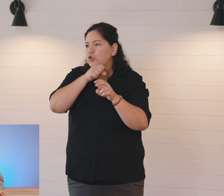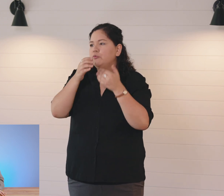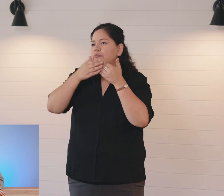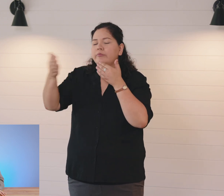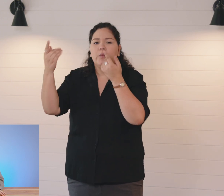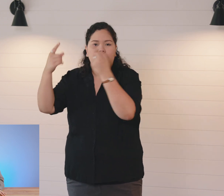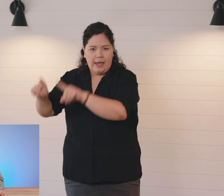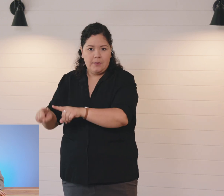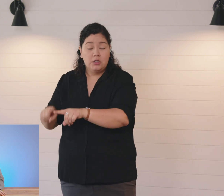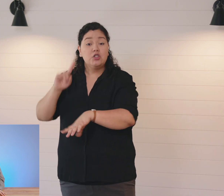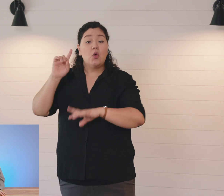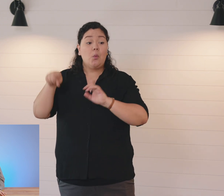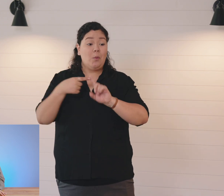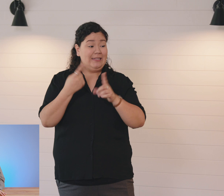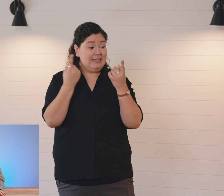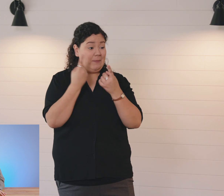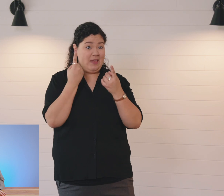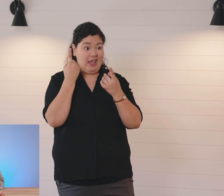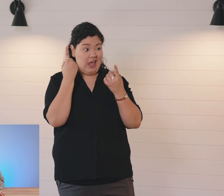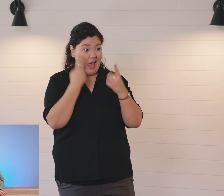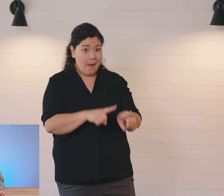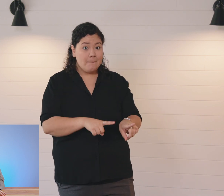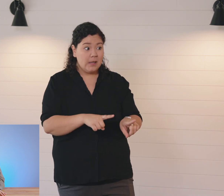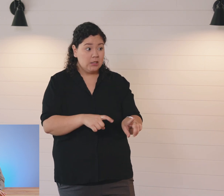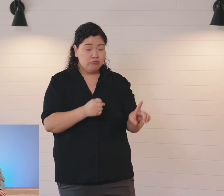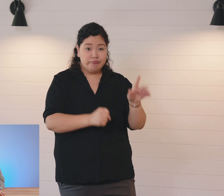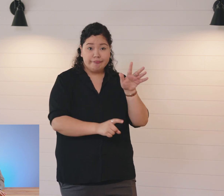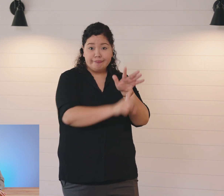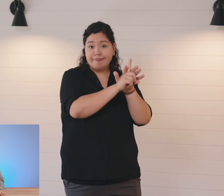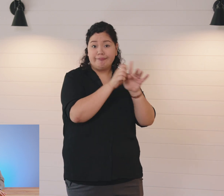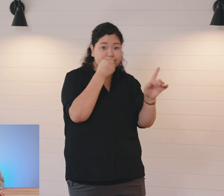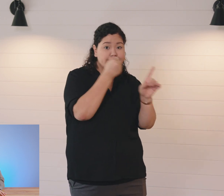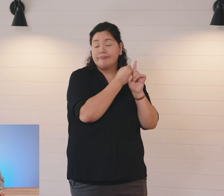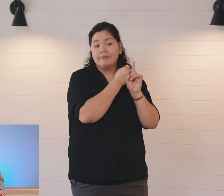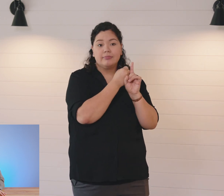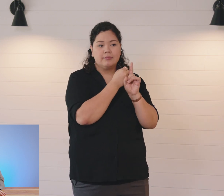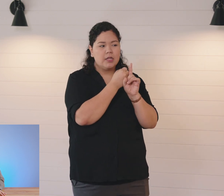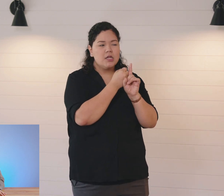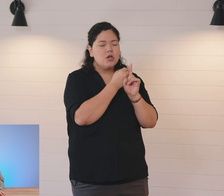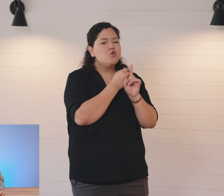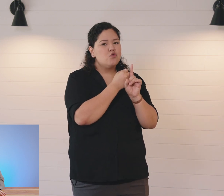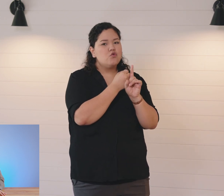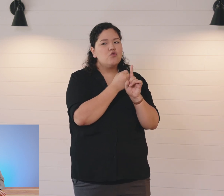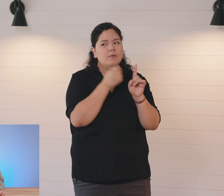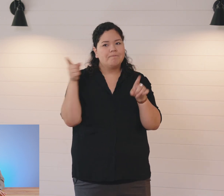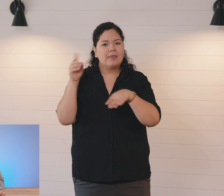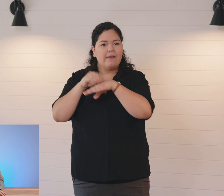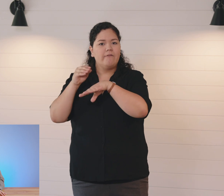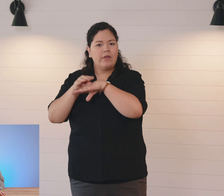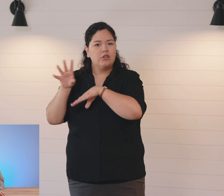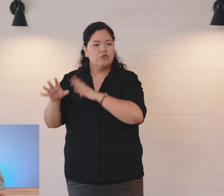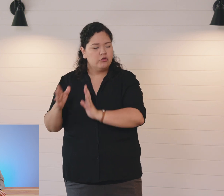the signs of the coincidences that have taken place on this particular day, they turn to Haman and say,